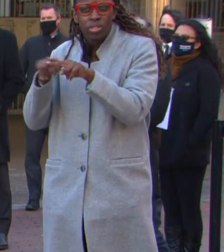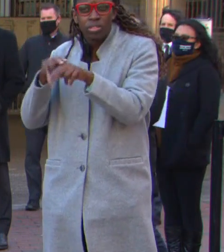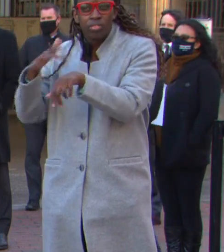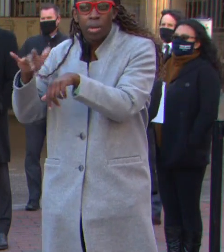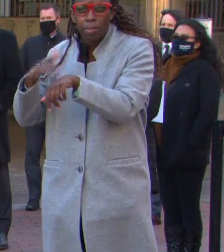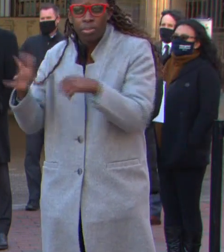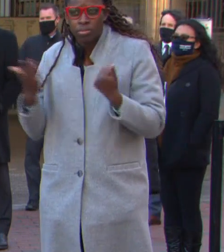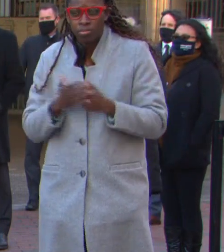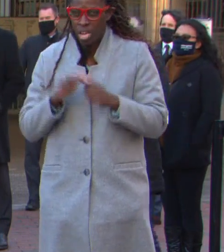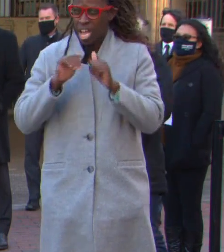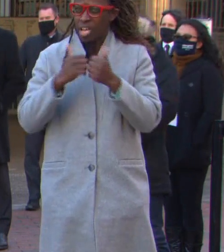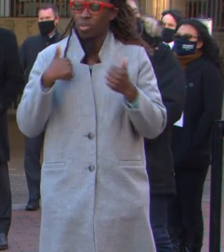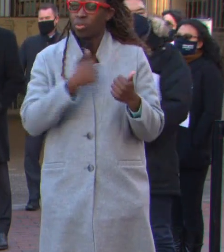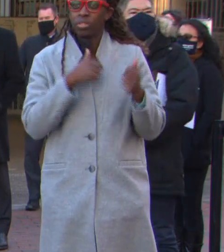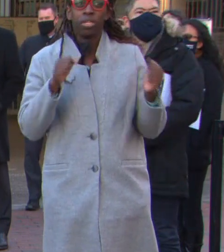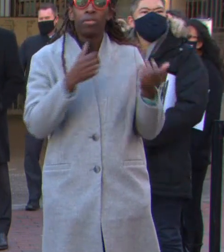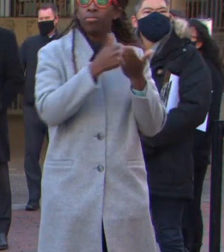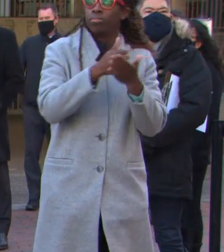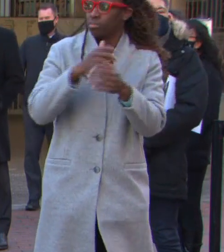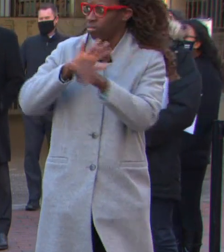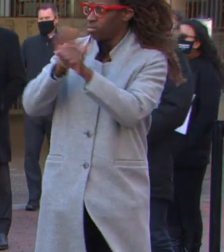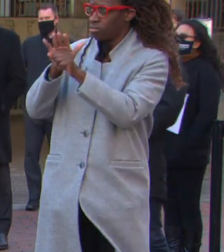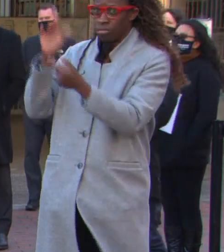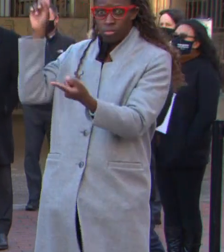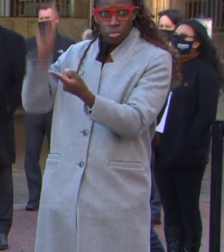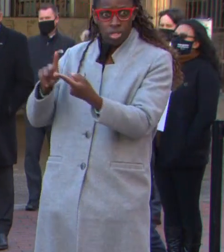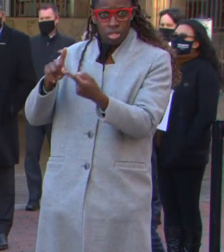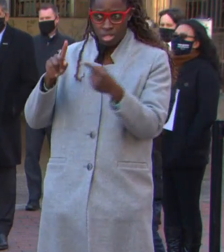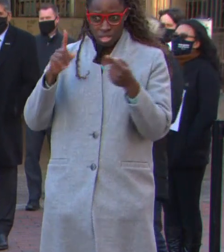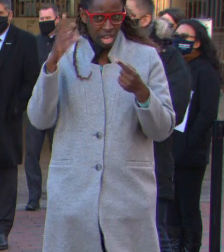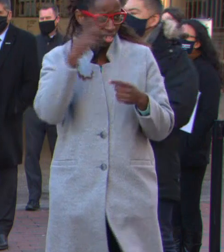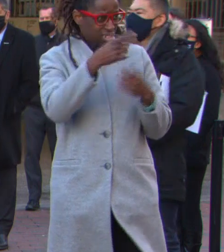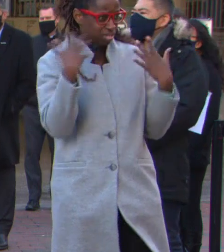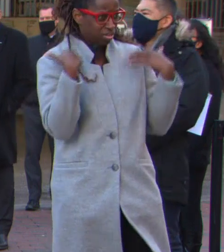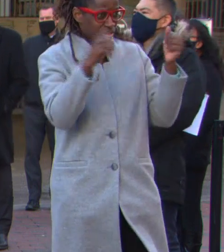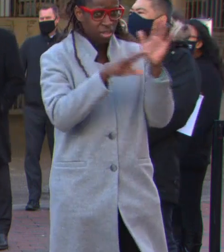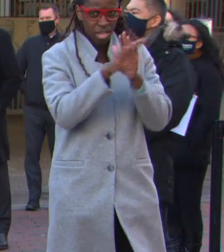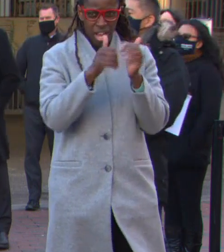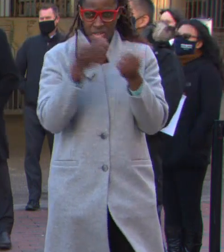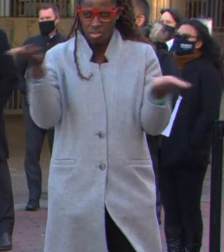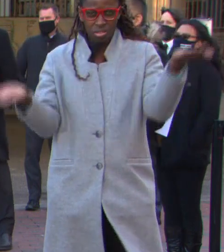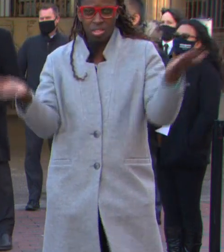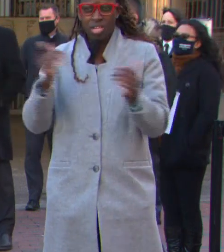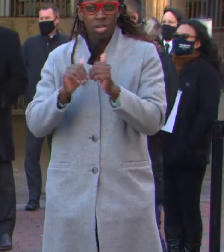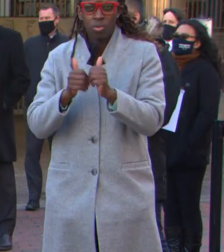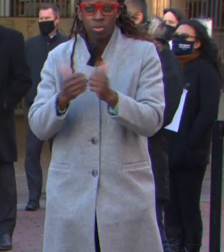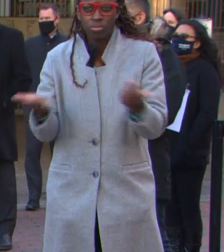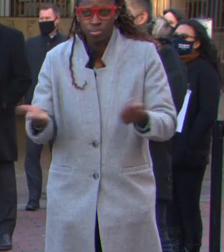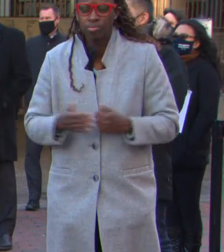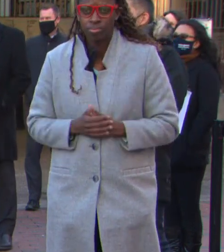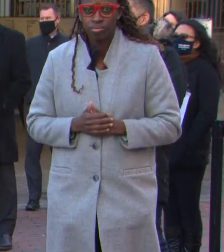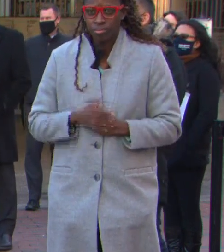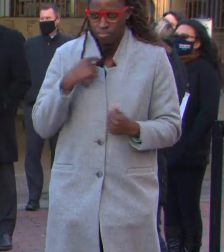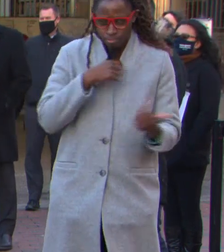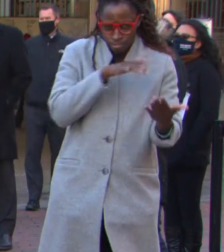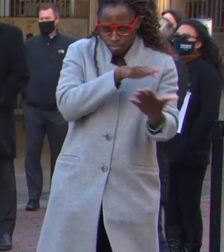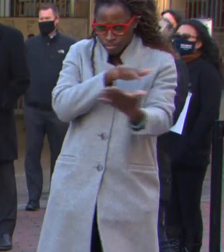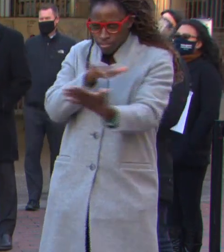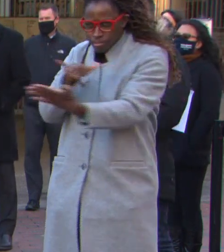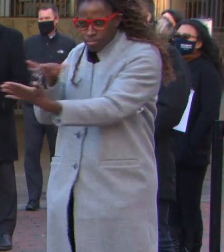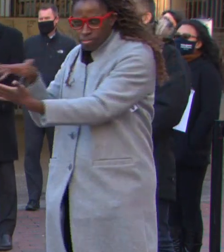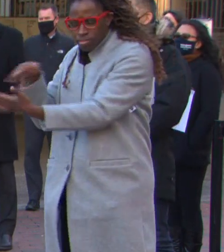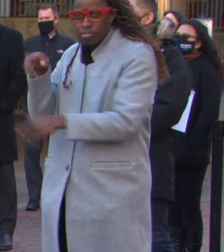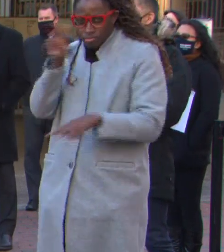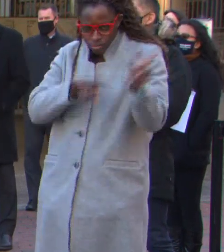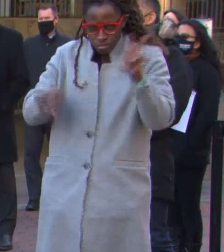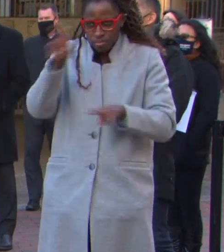COVID-19. A recent public transit public goods coalition study made up of transit workers and riders across the Commonwealth estimates that